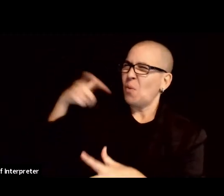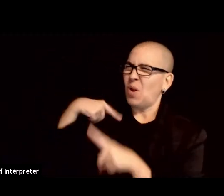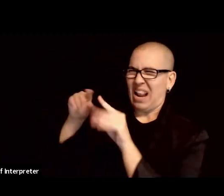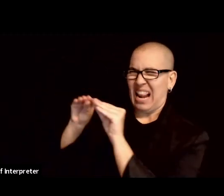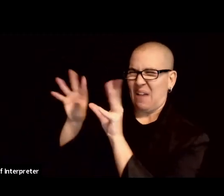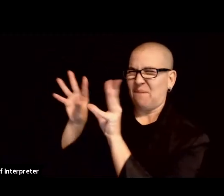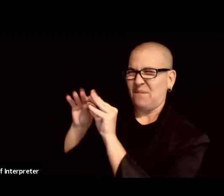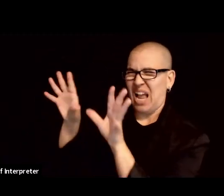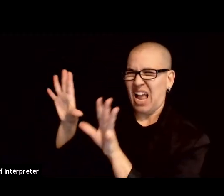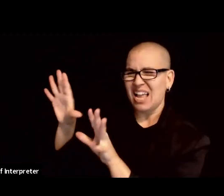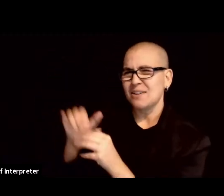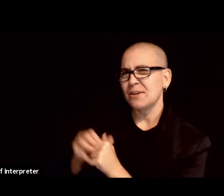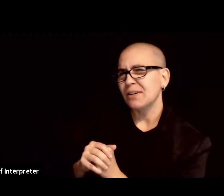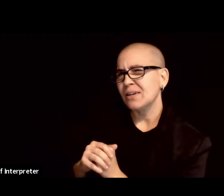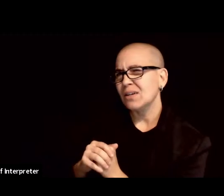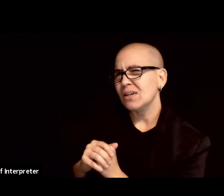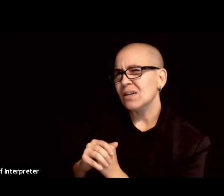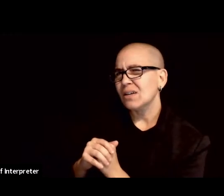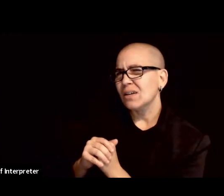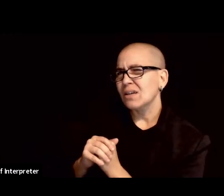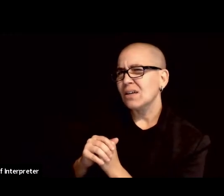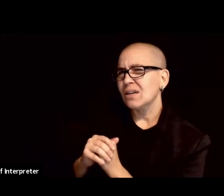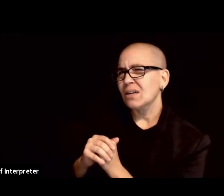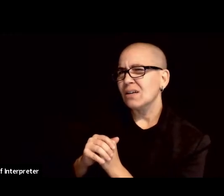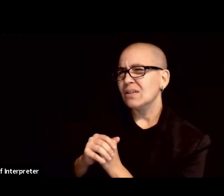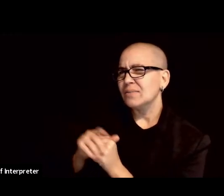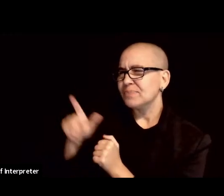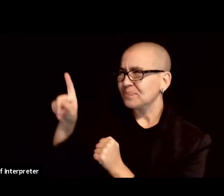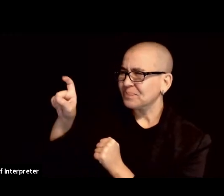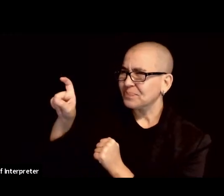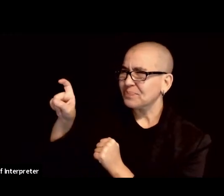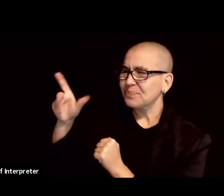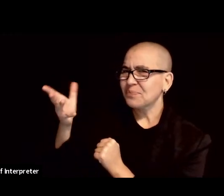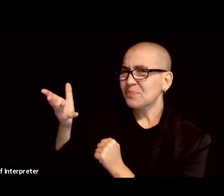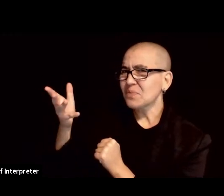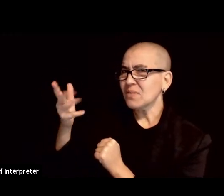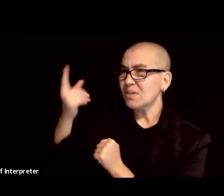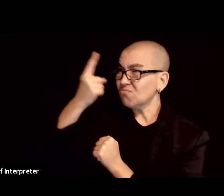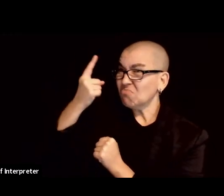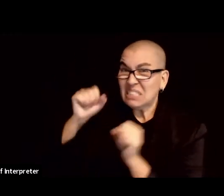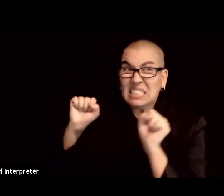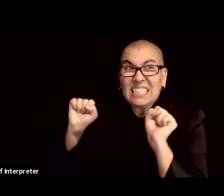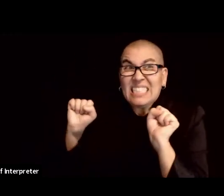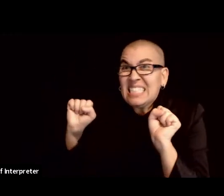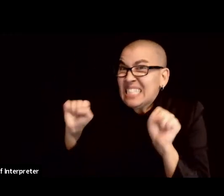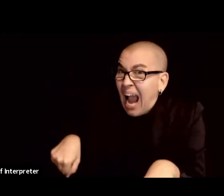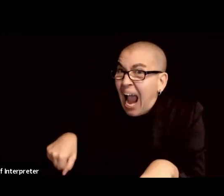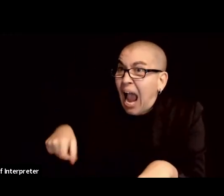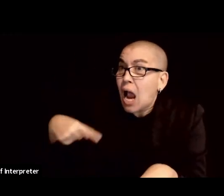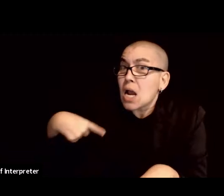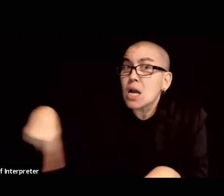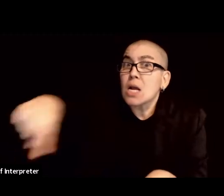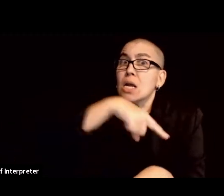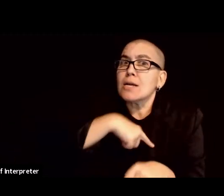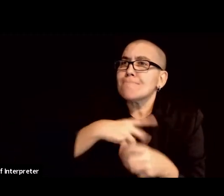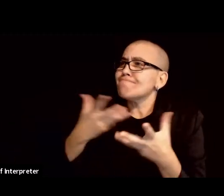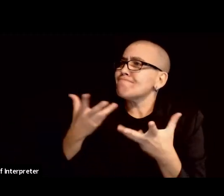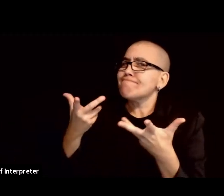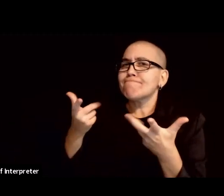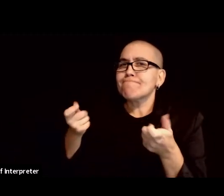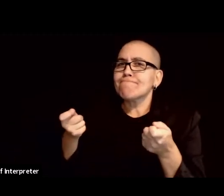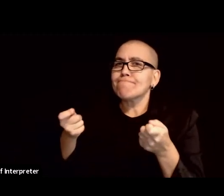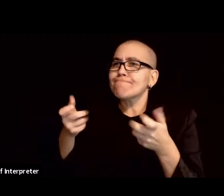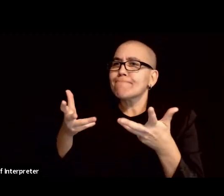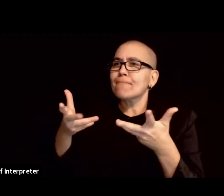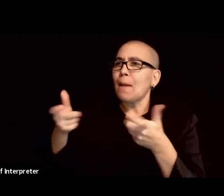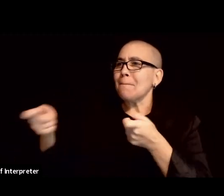whether there's really any way the state can regulate something like a wedding or a funeral. I mean, do you have any actual jurisdiction